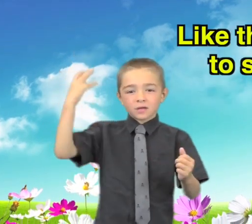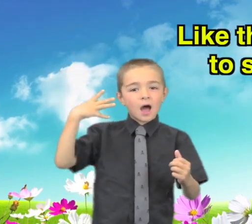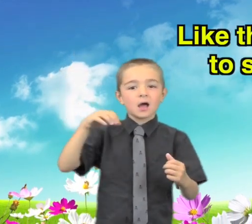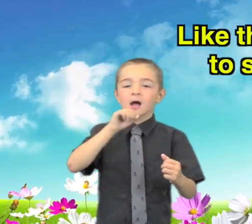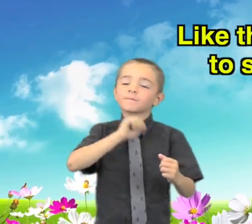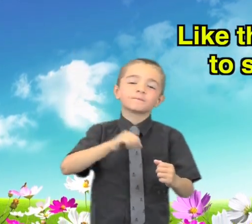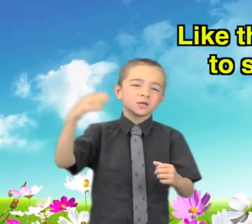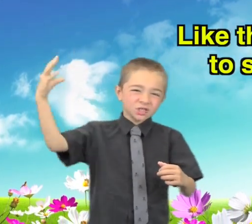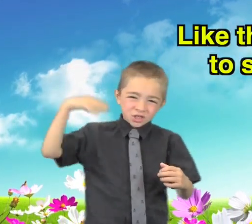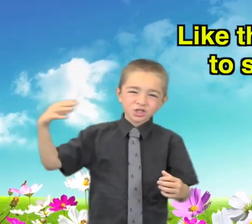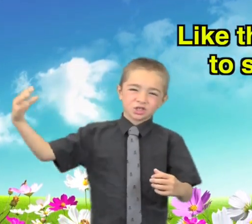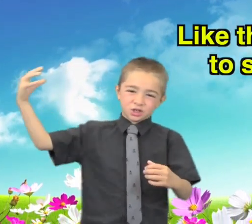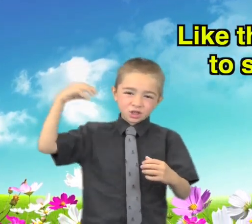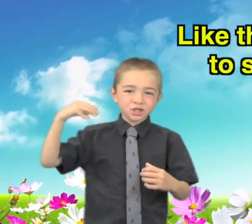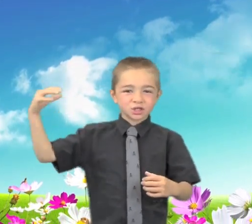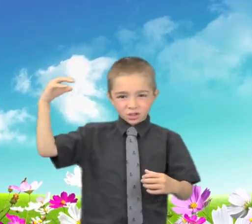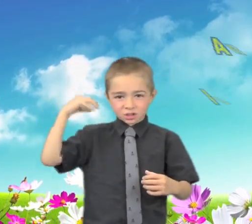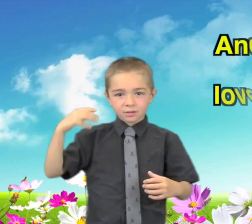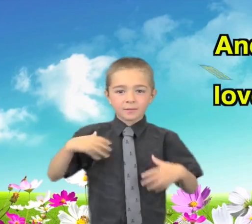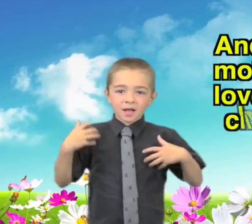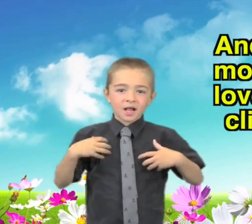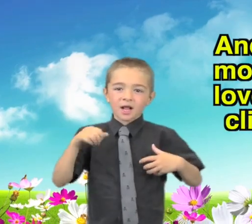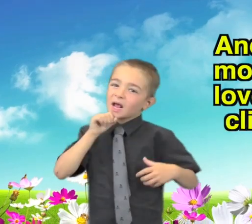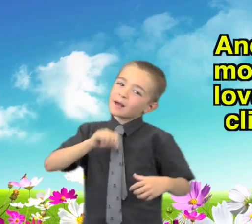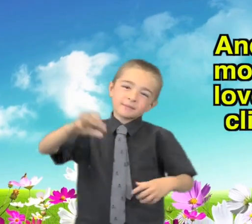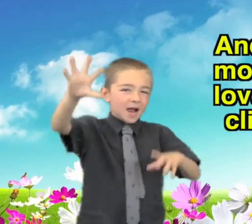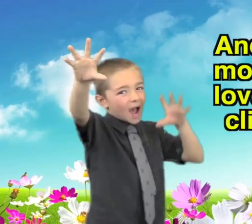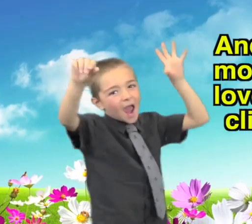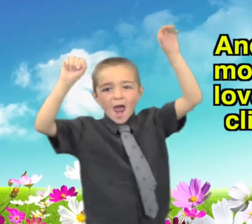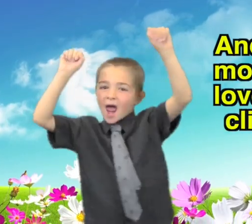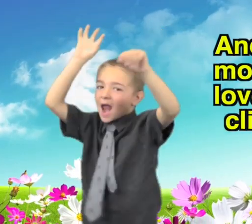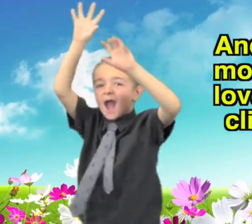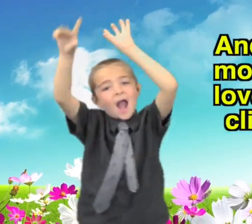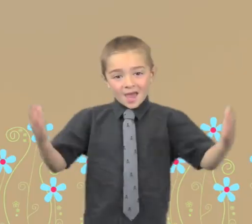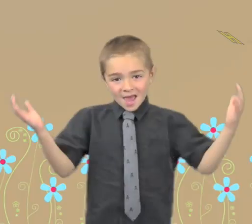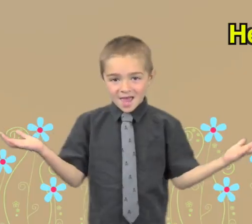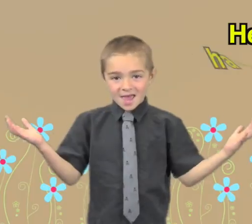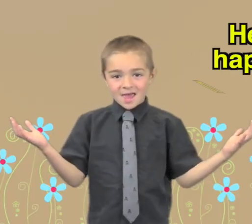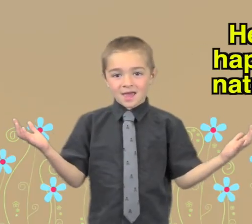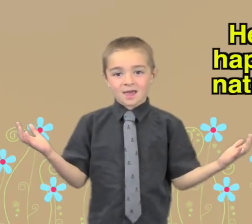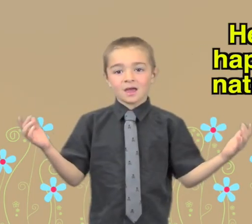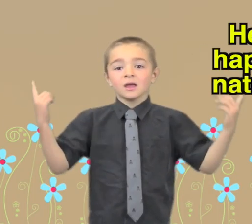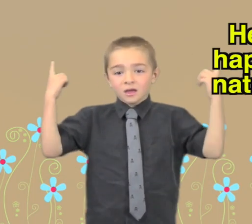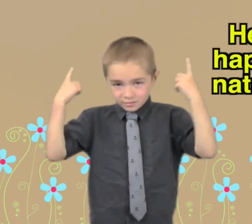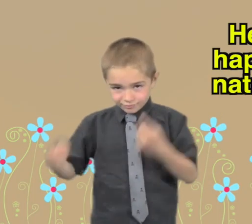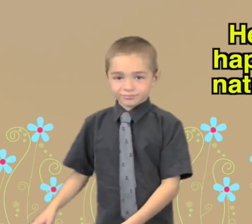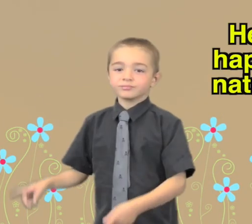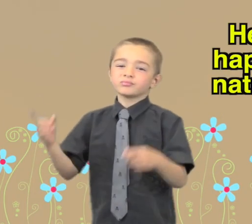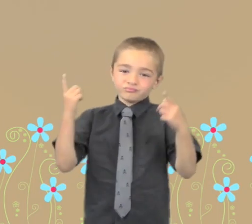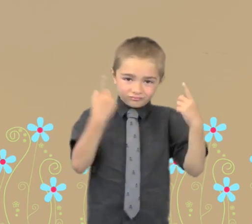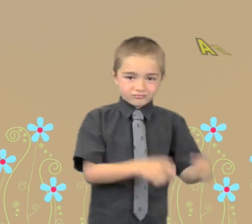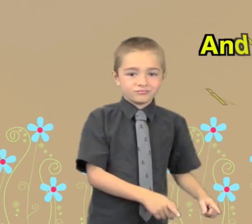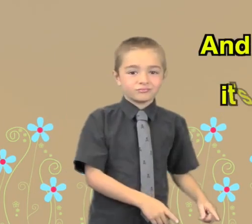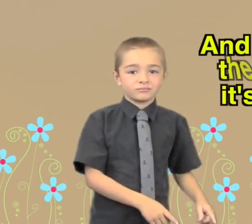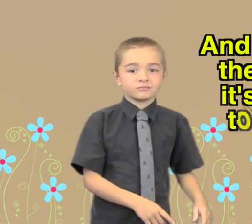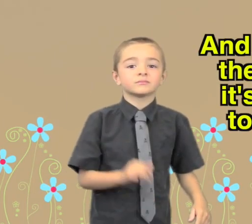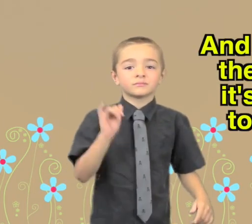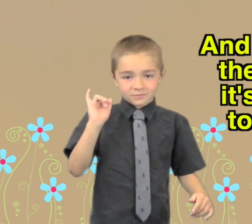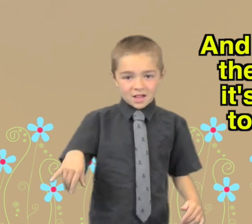to shine, and the monkey loves to climb. It happens naturally, and that's the way it's